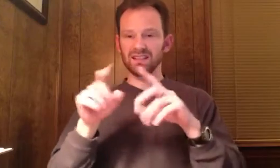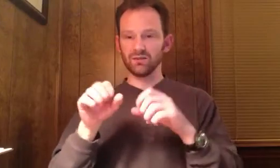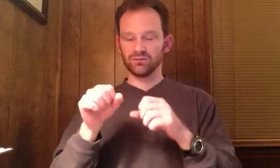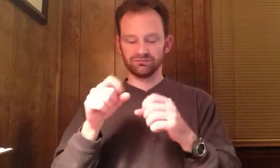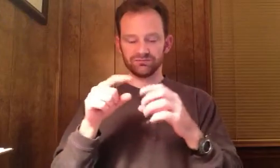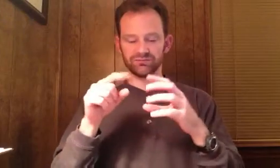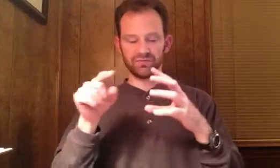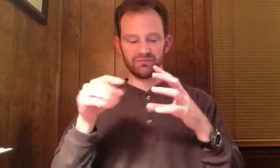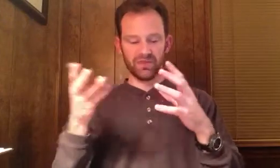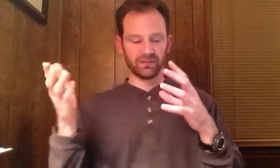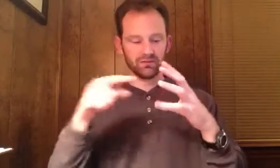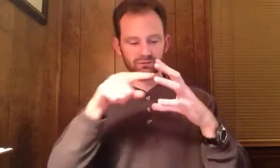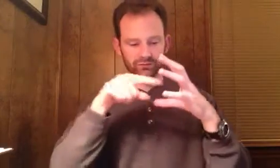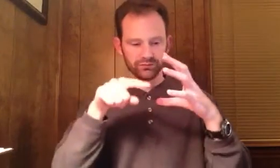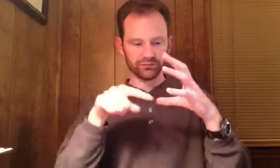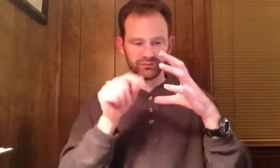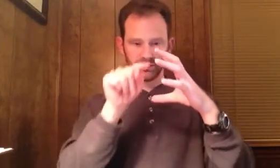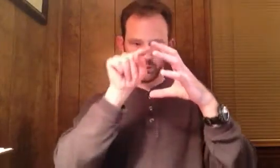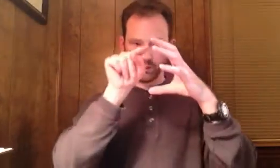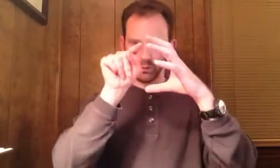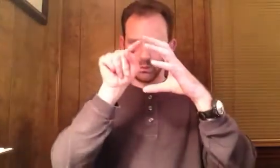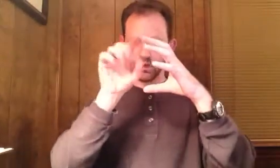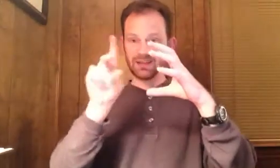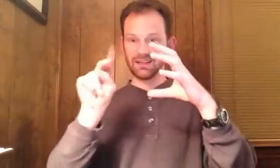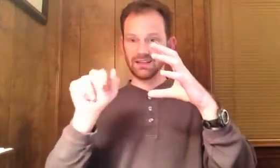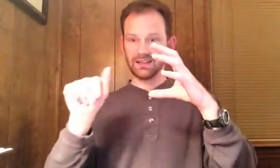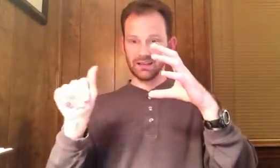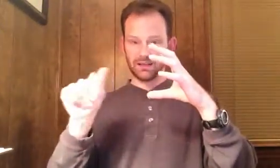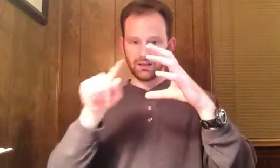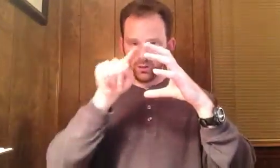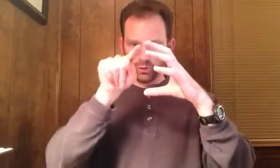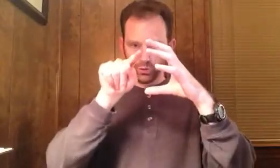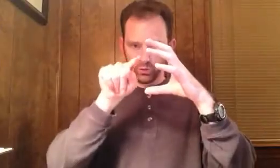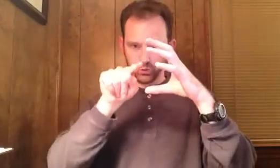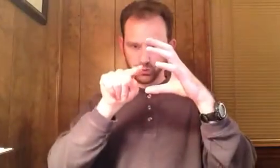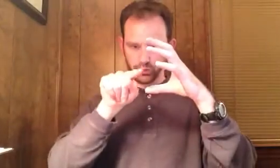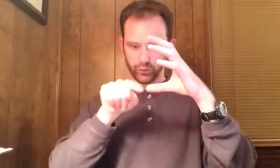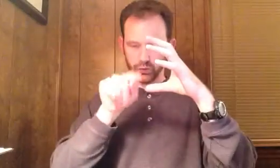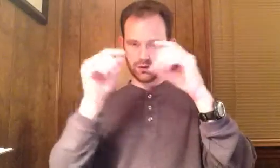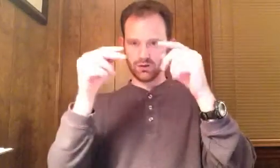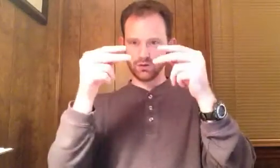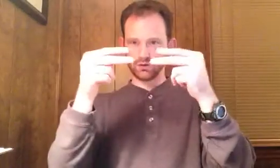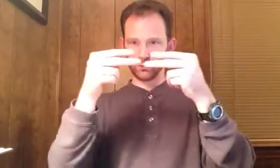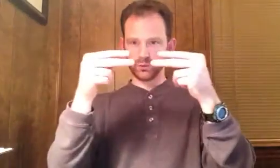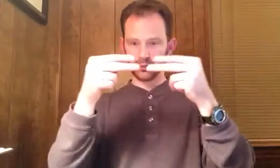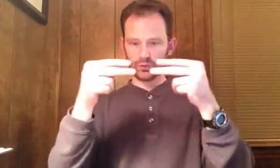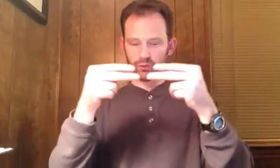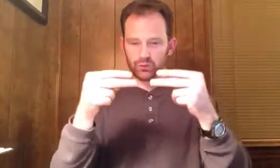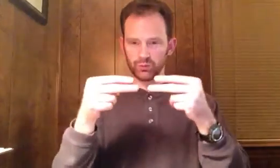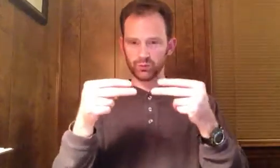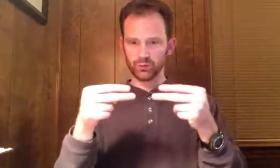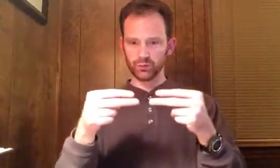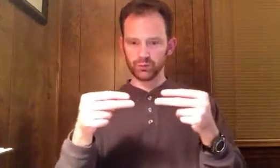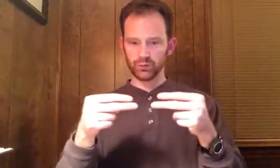The DNA lines up along the central axis, and the centrioles send out specialized tubules that connect to the